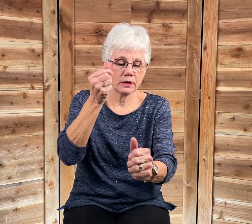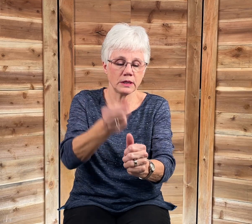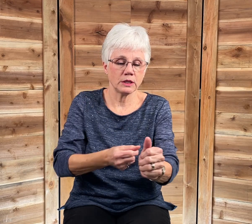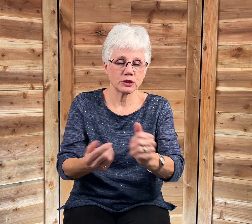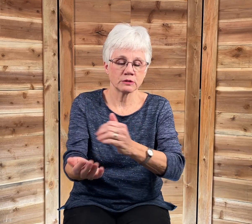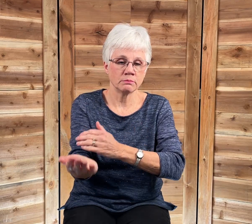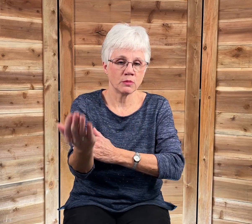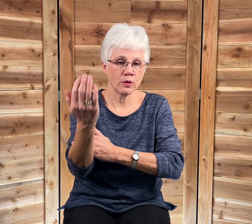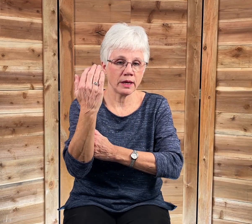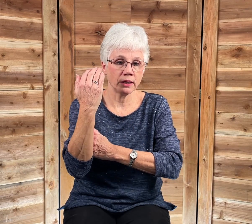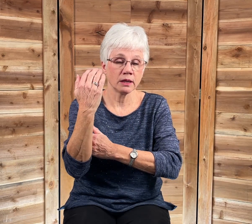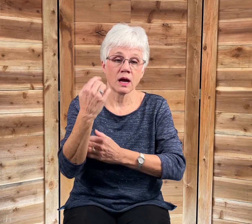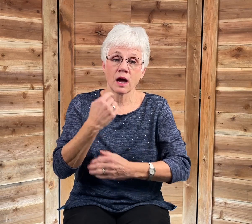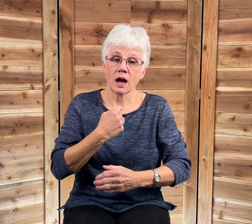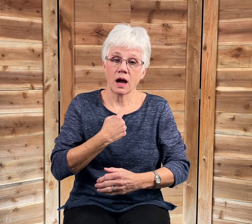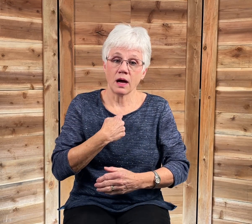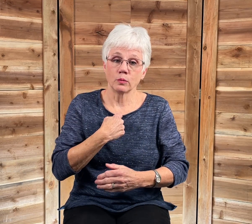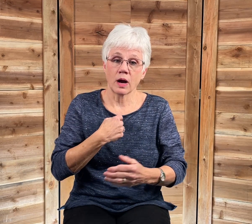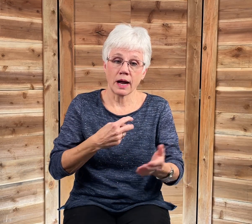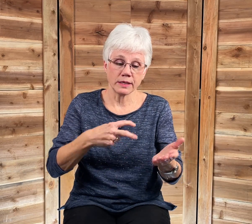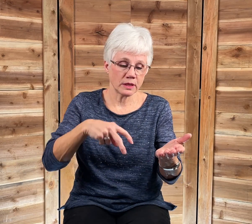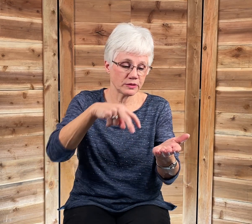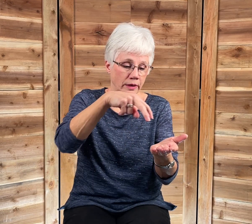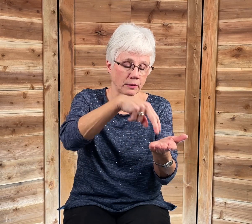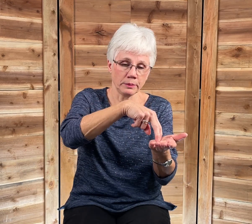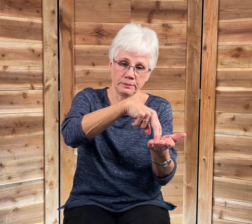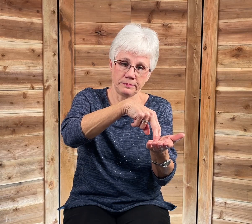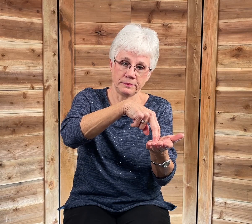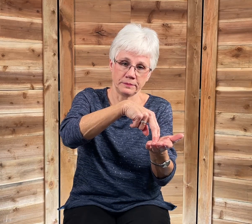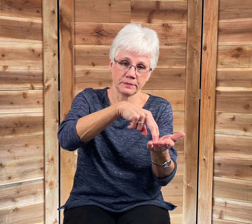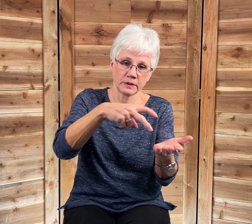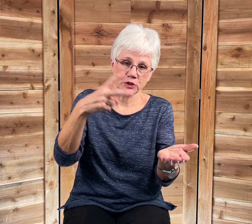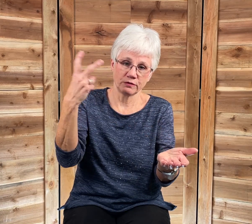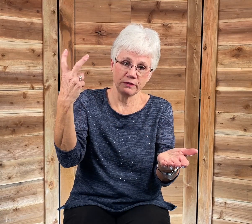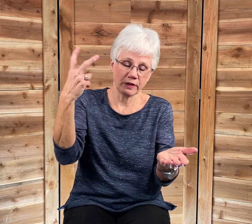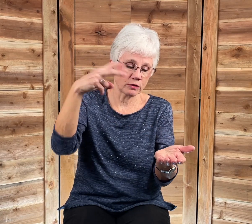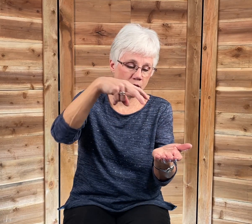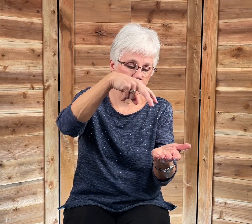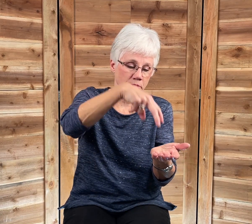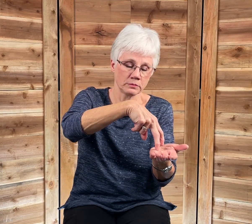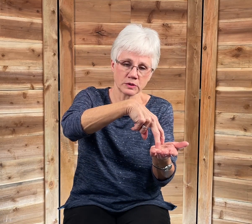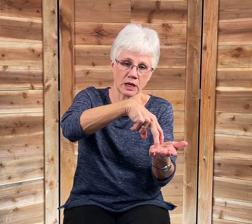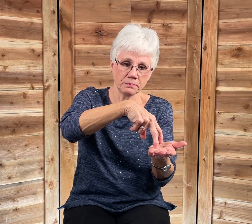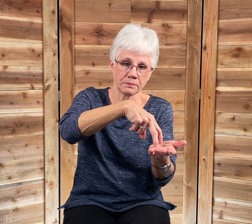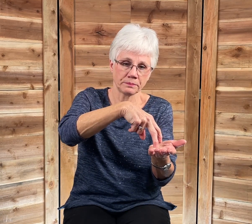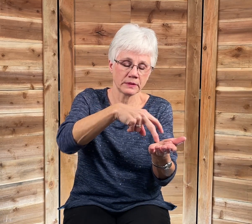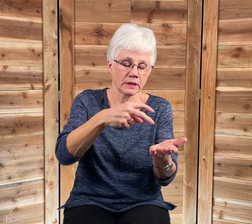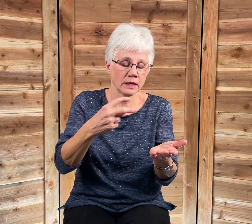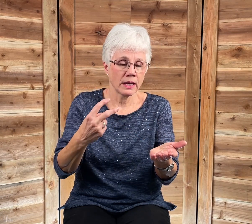With each morning, I'll rise. I'll stand up. Get your V fingers out.